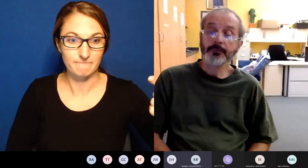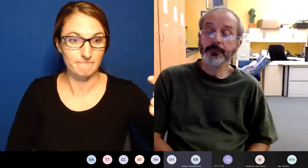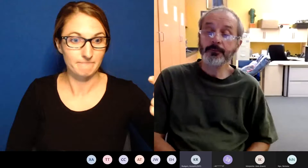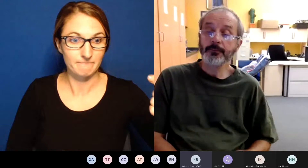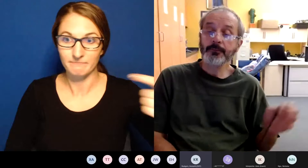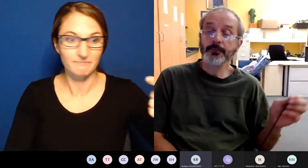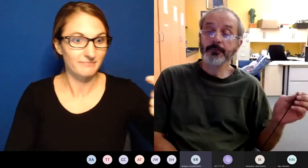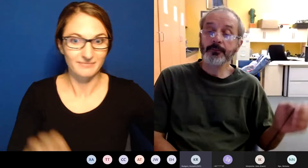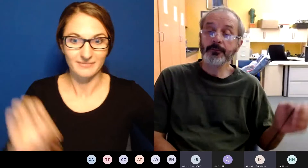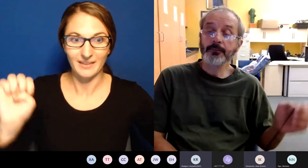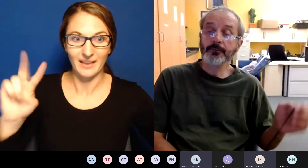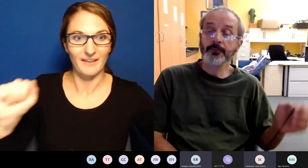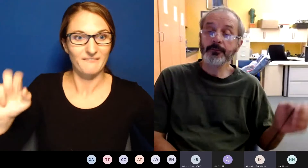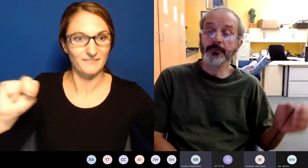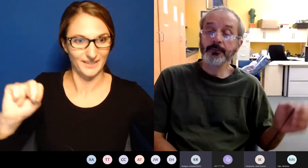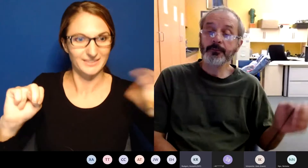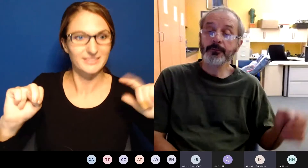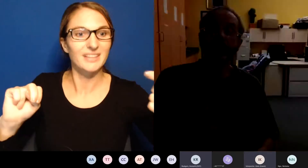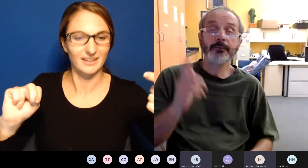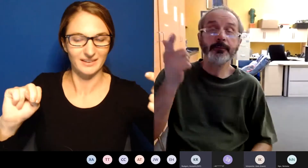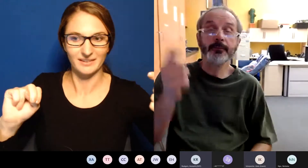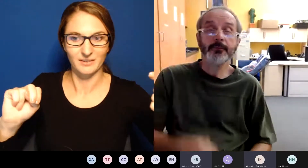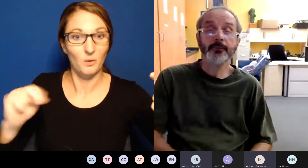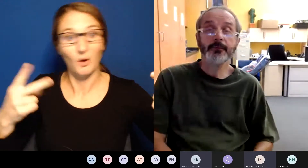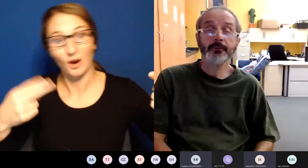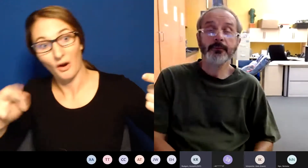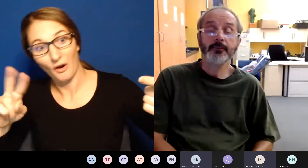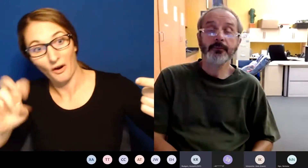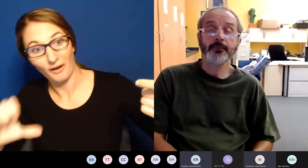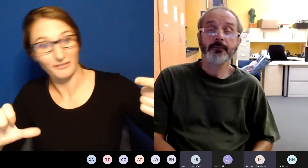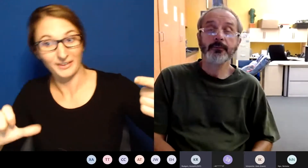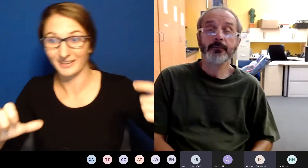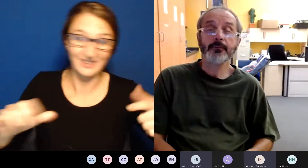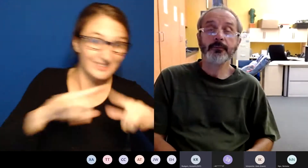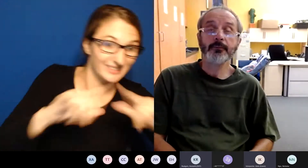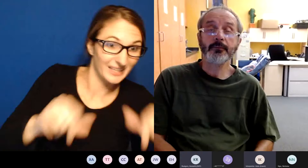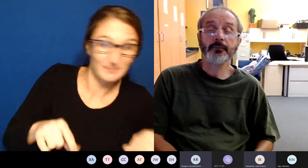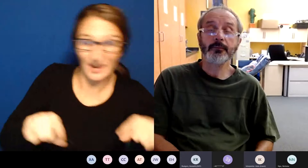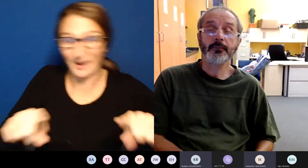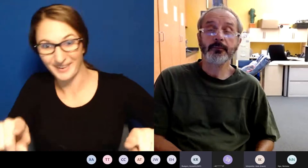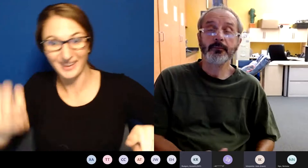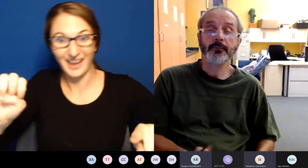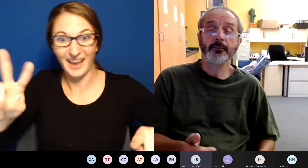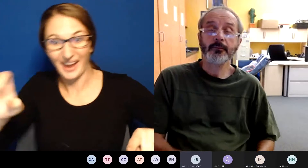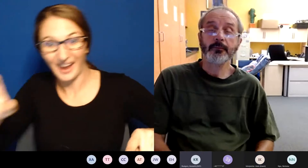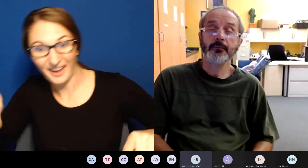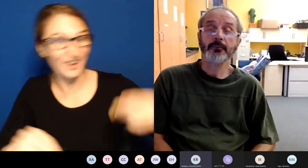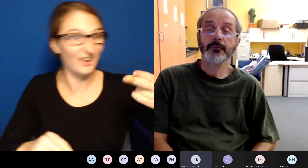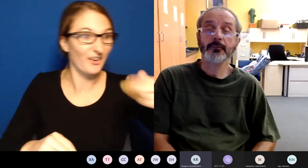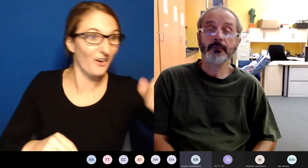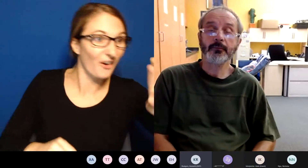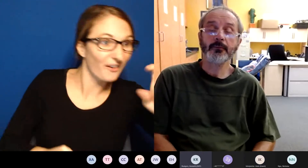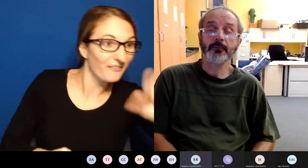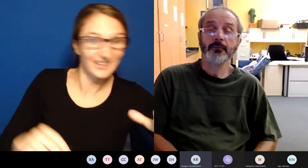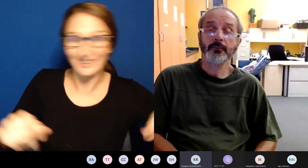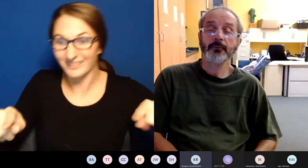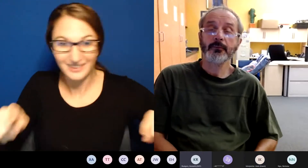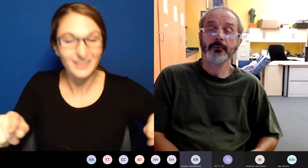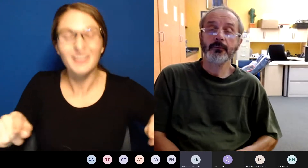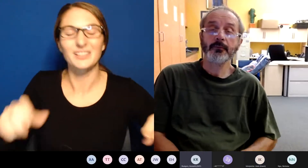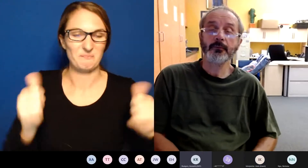Second, Evan. All right. Thank you, Evan. Or Harvey seconds as well. Oh, okay. All right. So the minutes